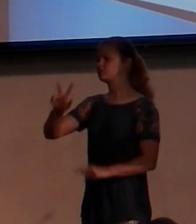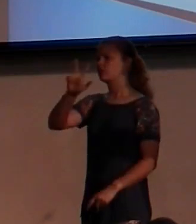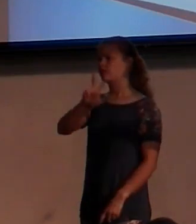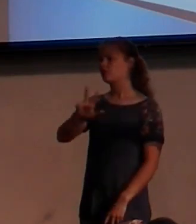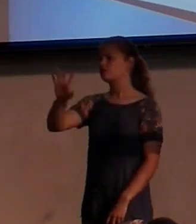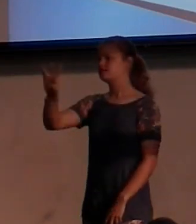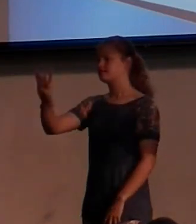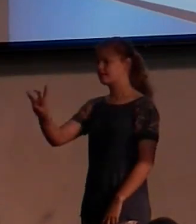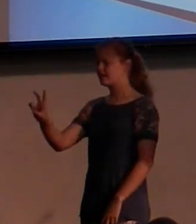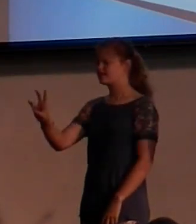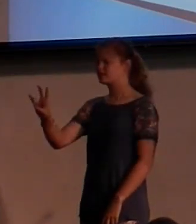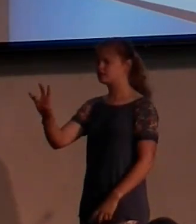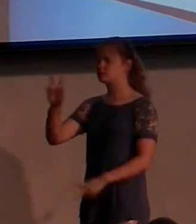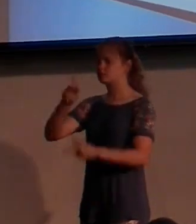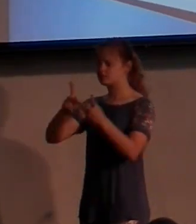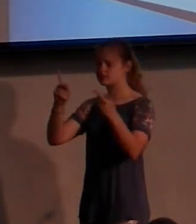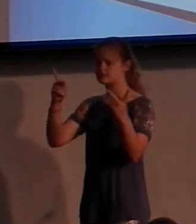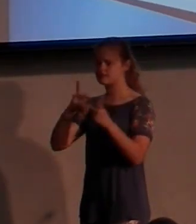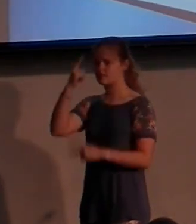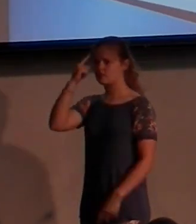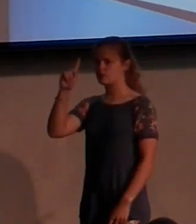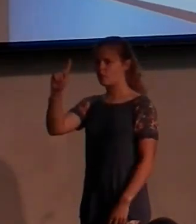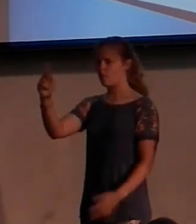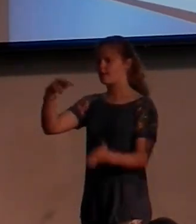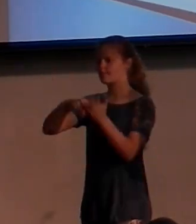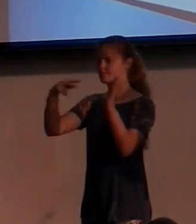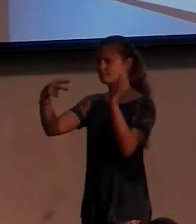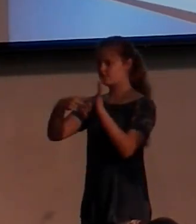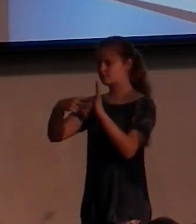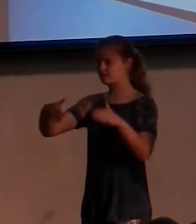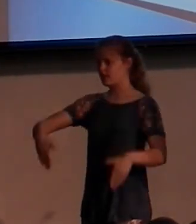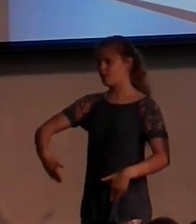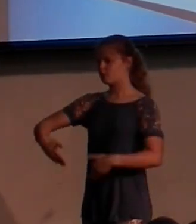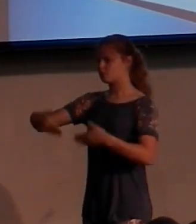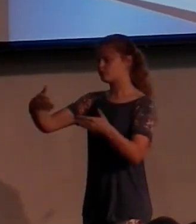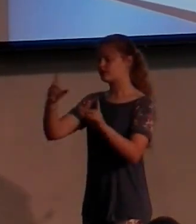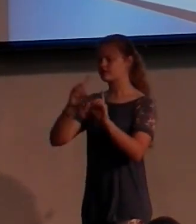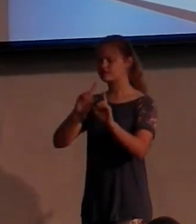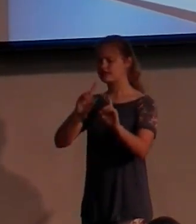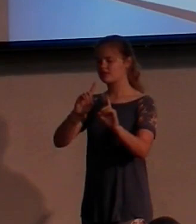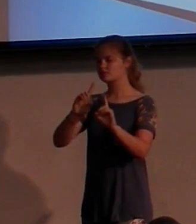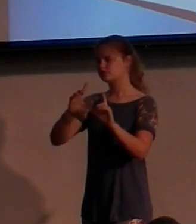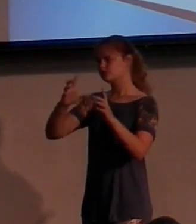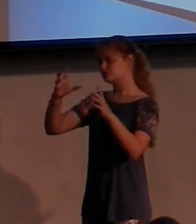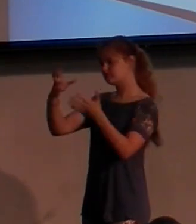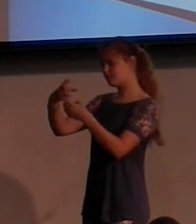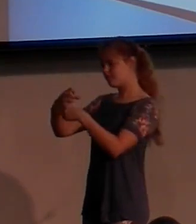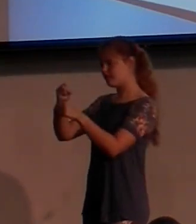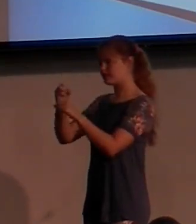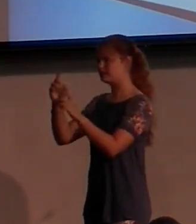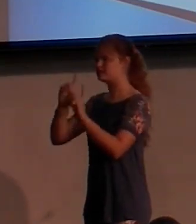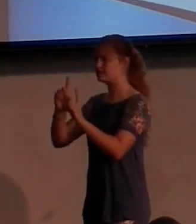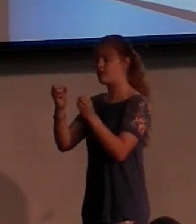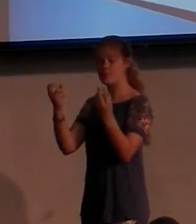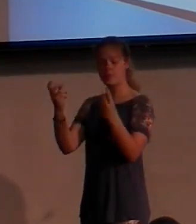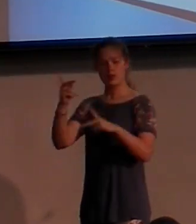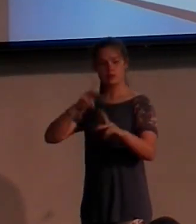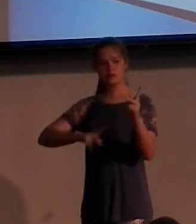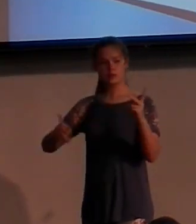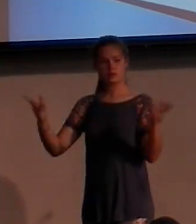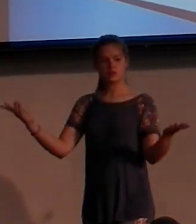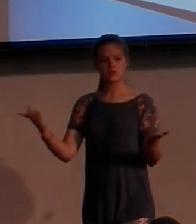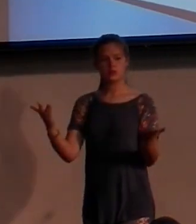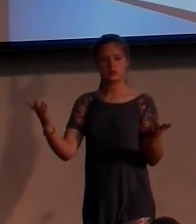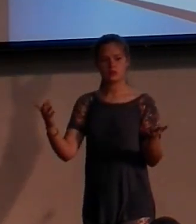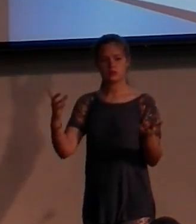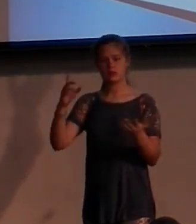Again, all for that one purpose of taking disciples and making disciples. In fact, I think several people in this room have been on a disciple trip. If